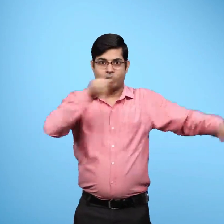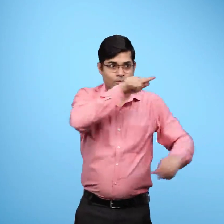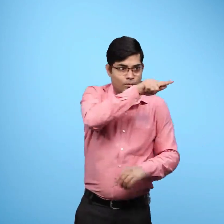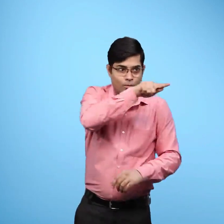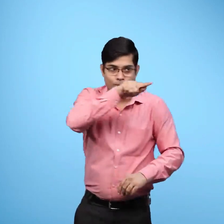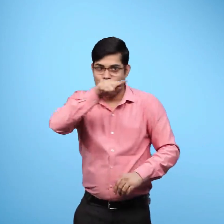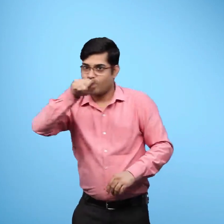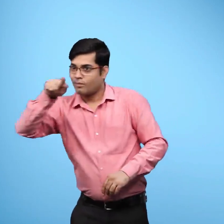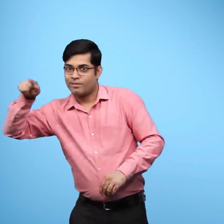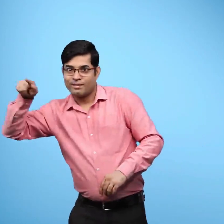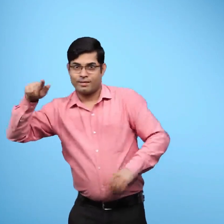open.